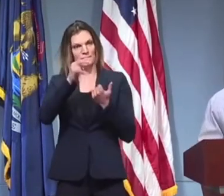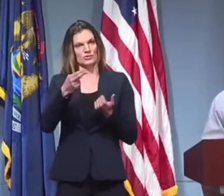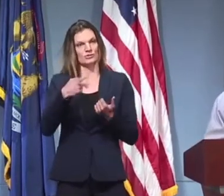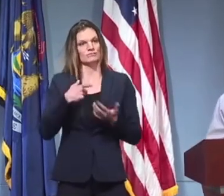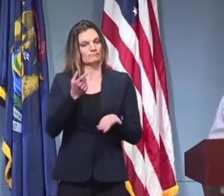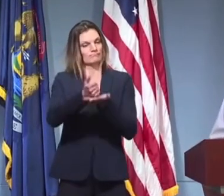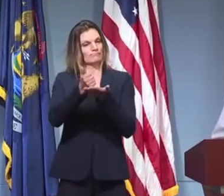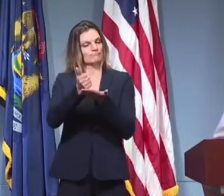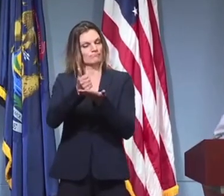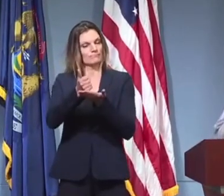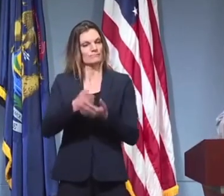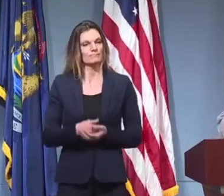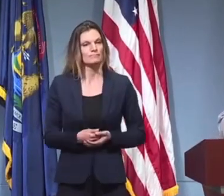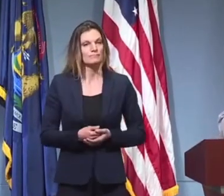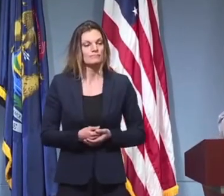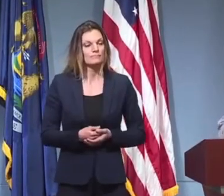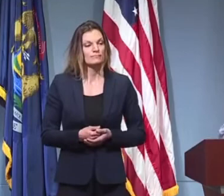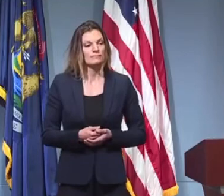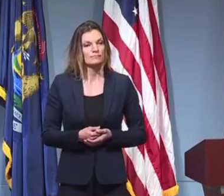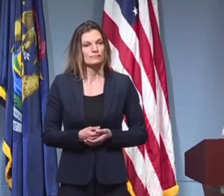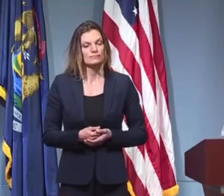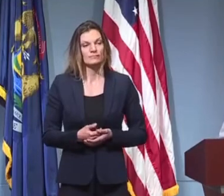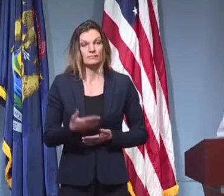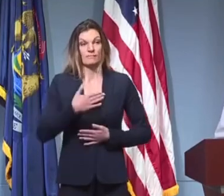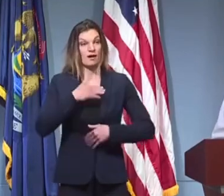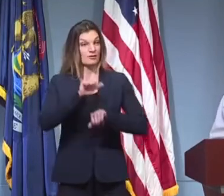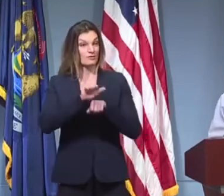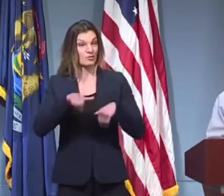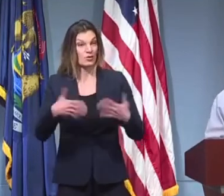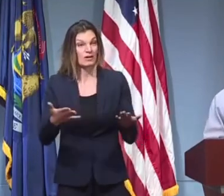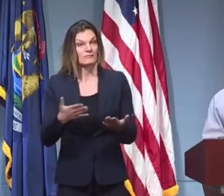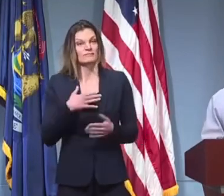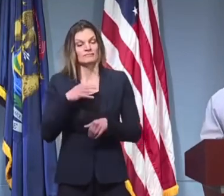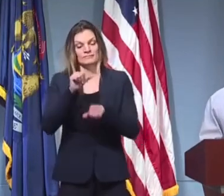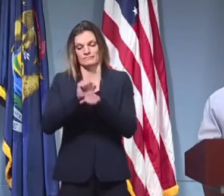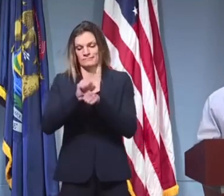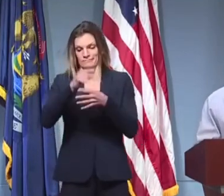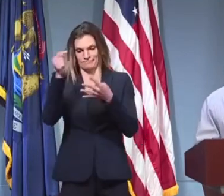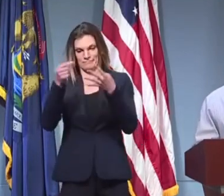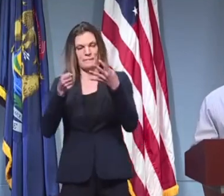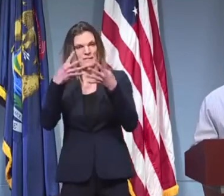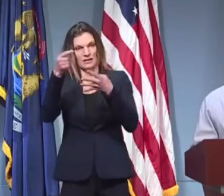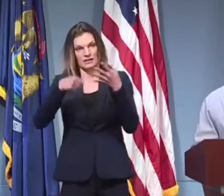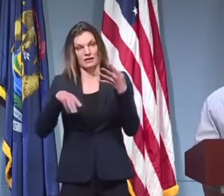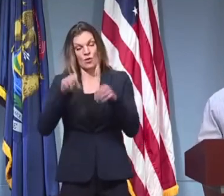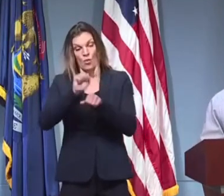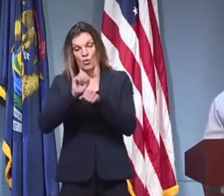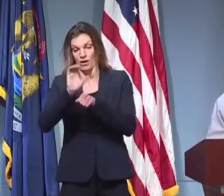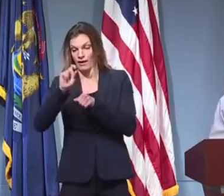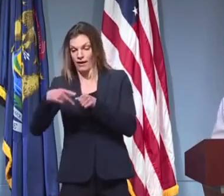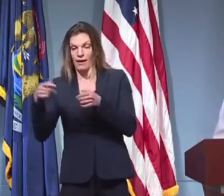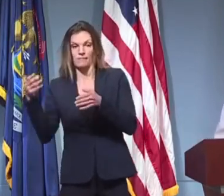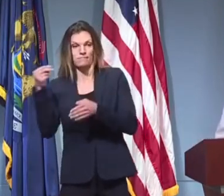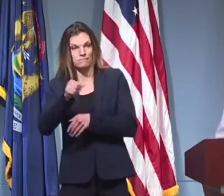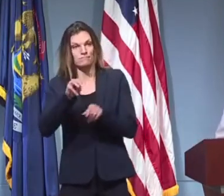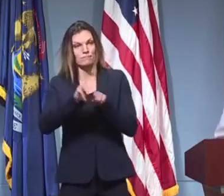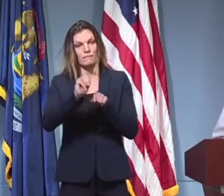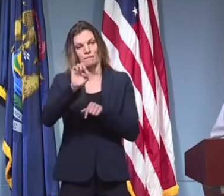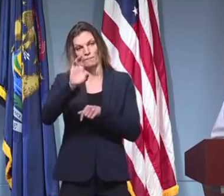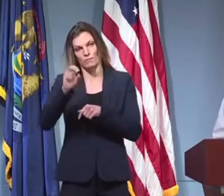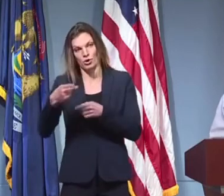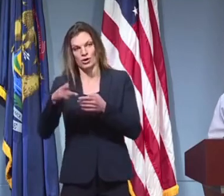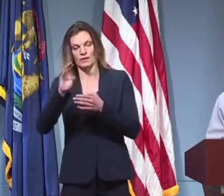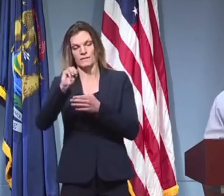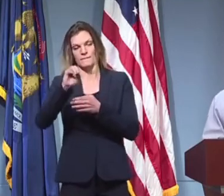department. In this role, I've primarily overseen MIOSHA, Workers' Comp, MERC, and the Wage and Hour Division. Now, throughout